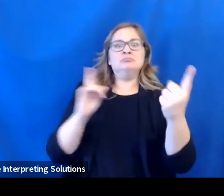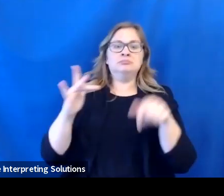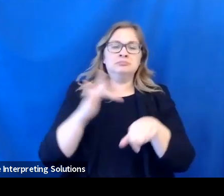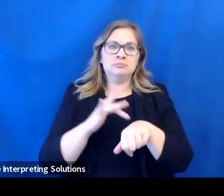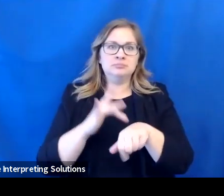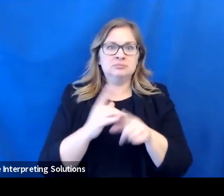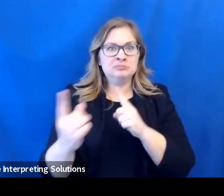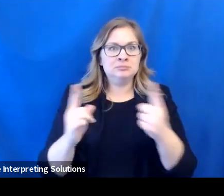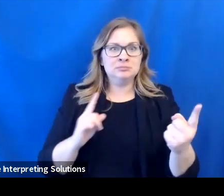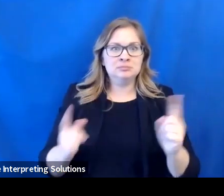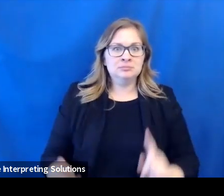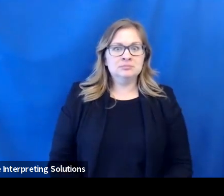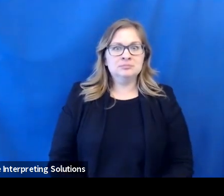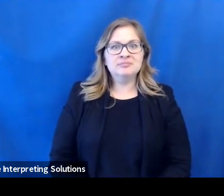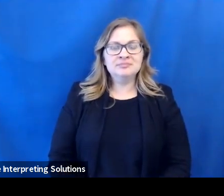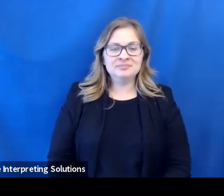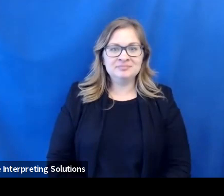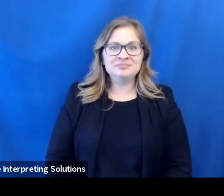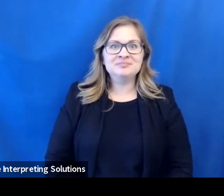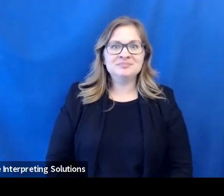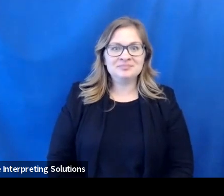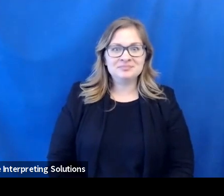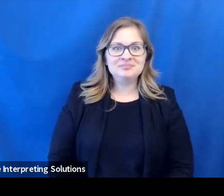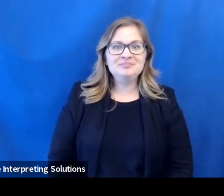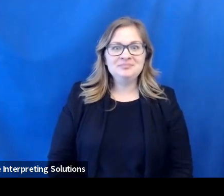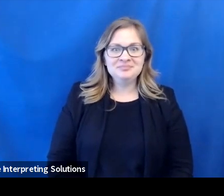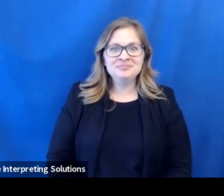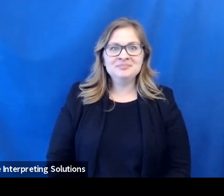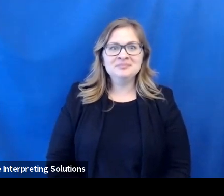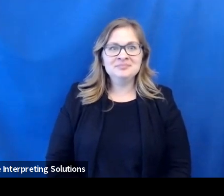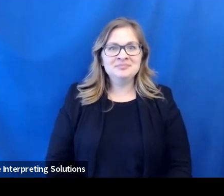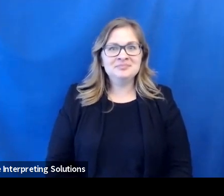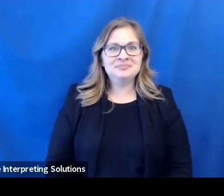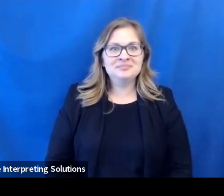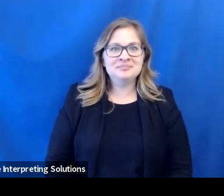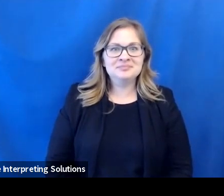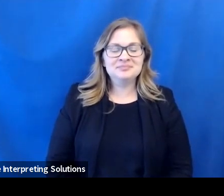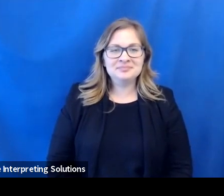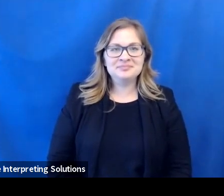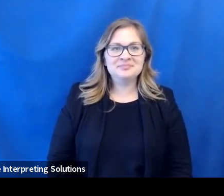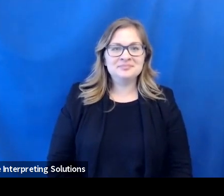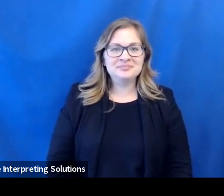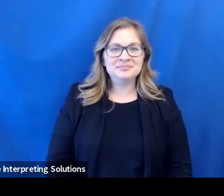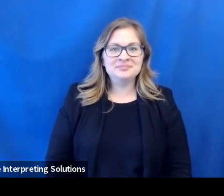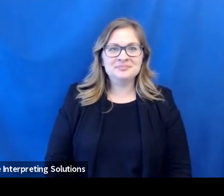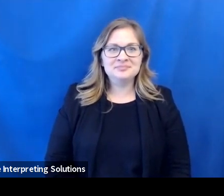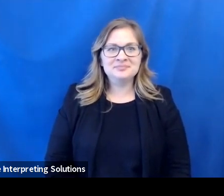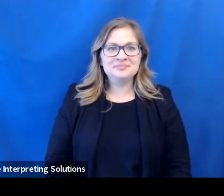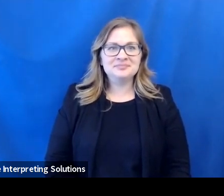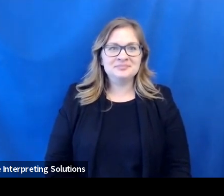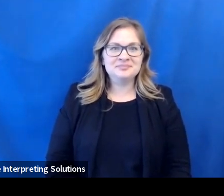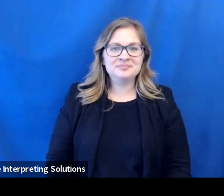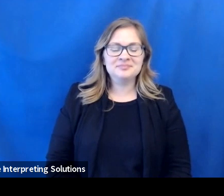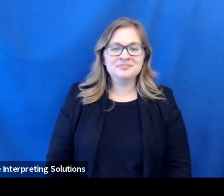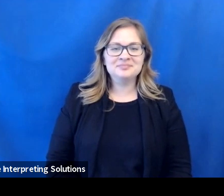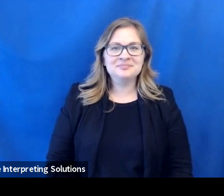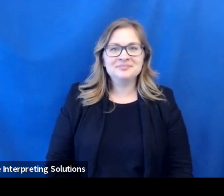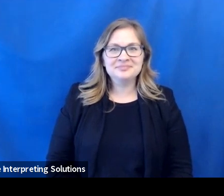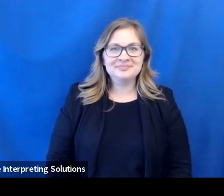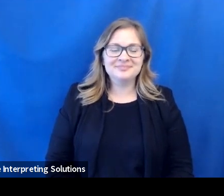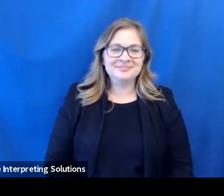Cleaning gutters, not just messy, dangerous. Does this scare you? It should. Cleaning gutters, does this scare you? Does this scare you? It